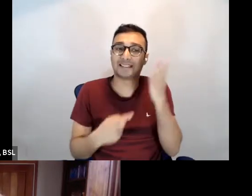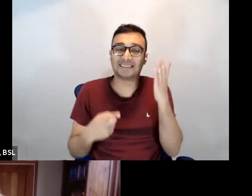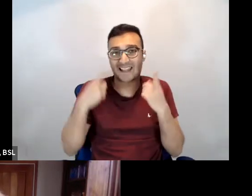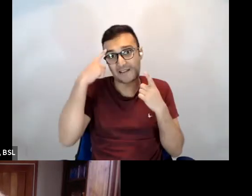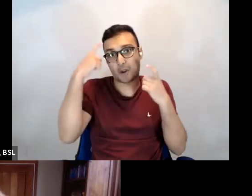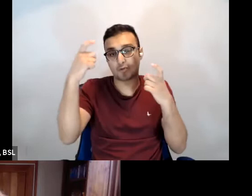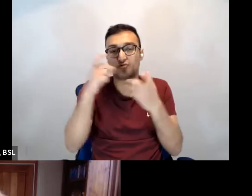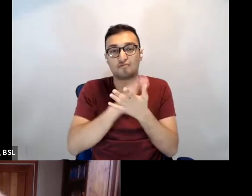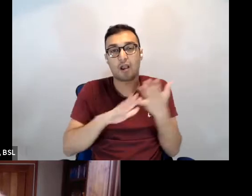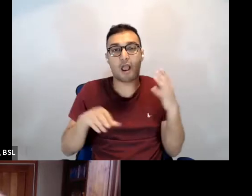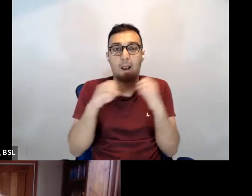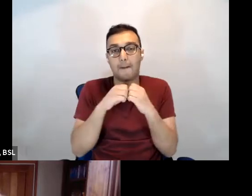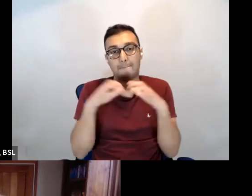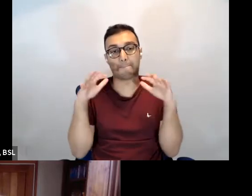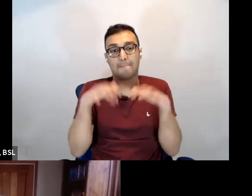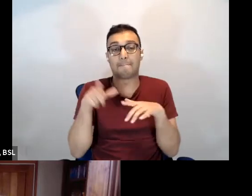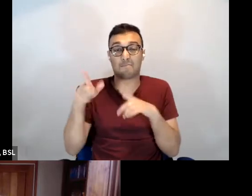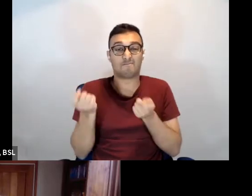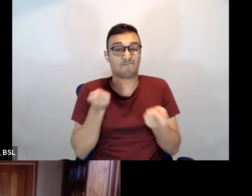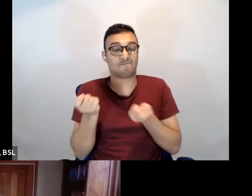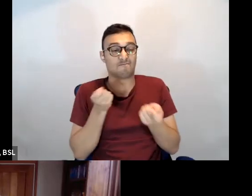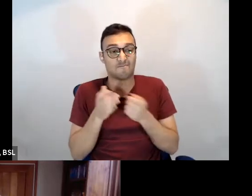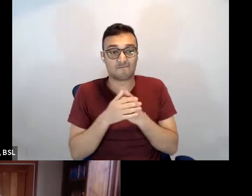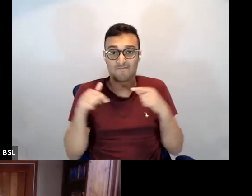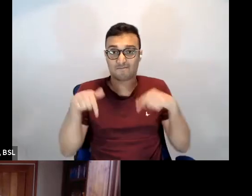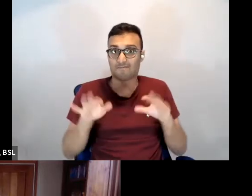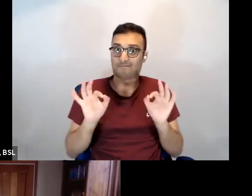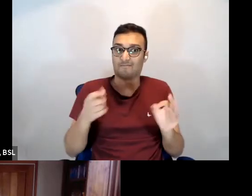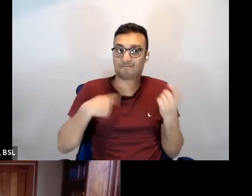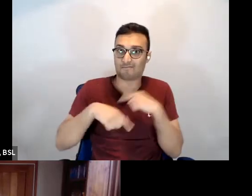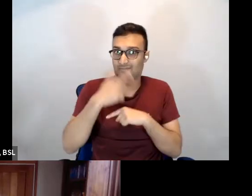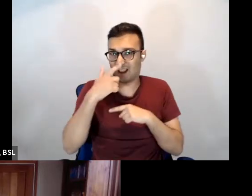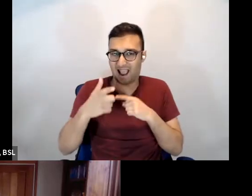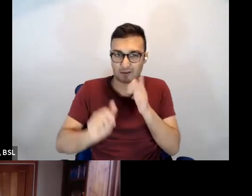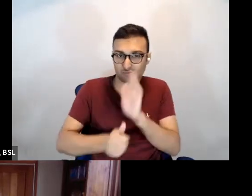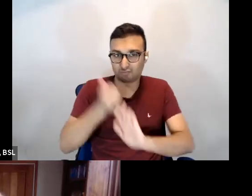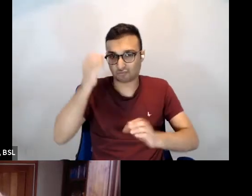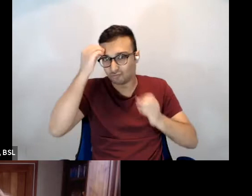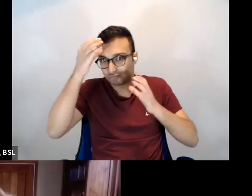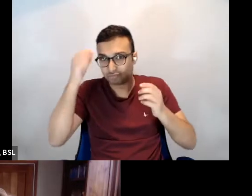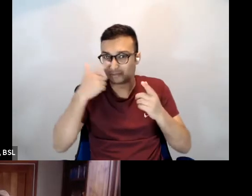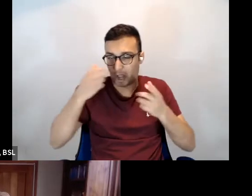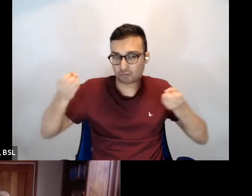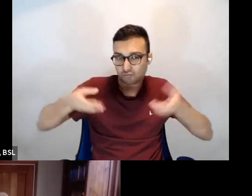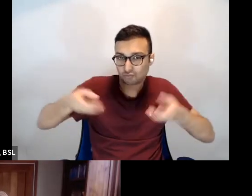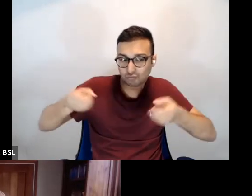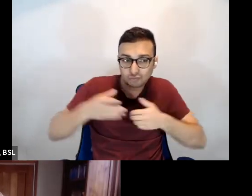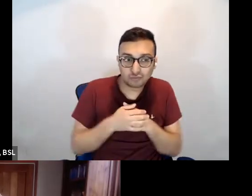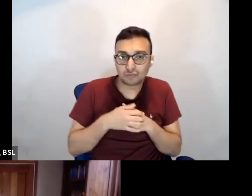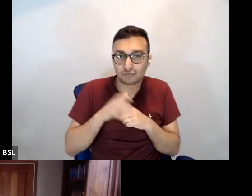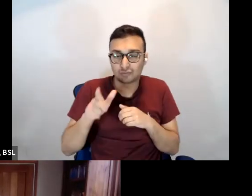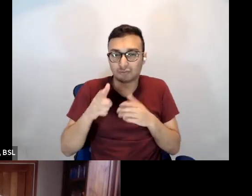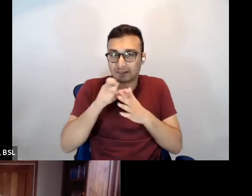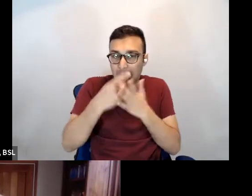an opportunity for us to share some knowledge and expertise and experience in disability innovation, not just from us, but also our